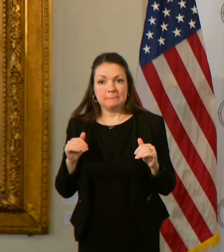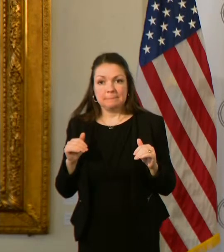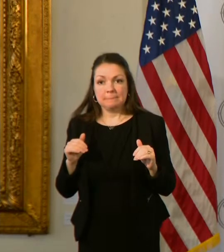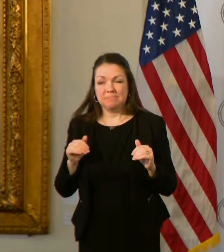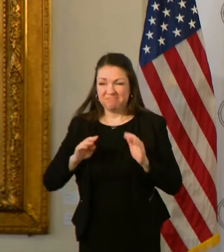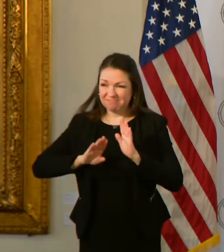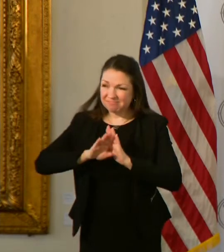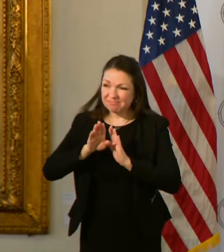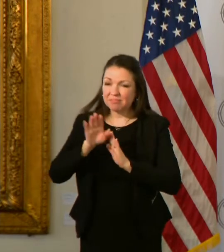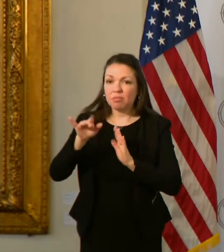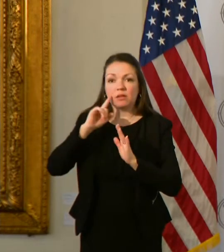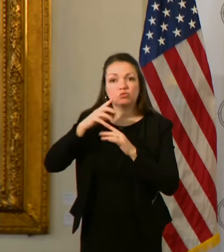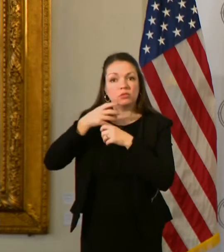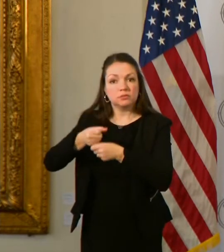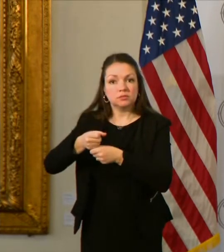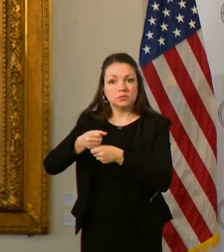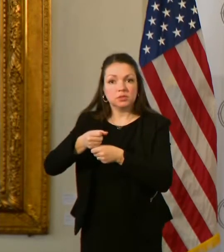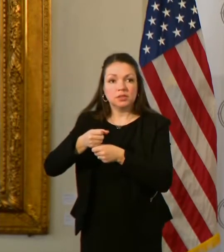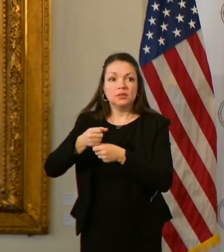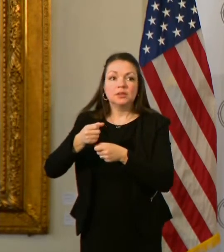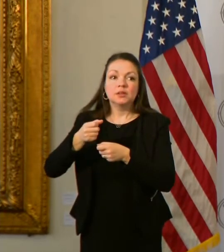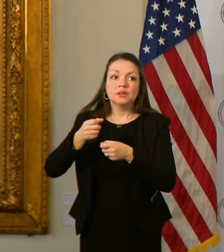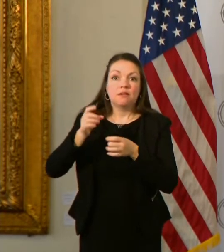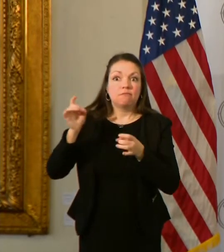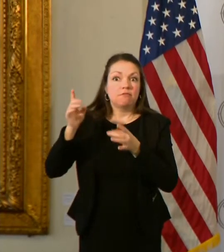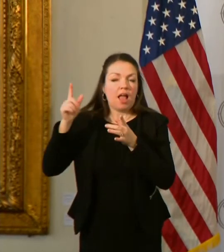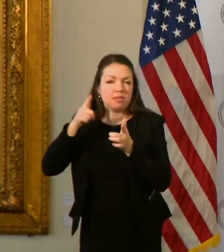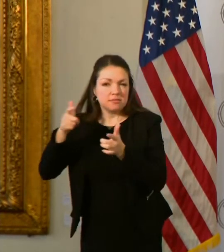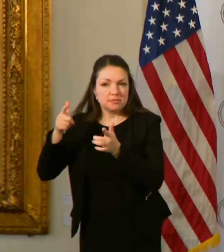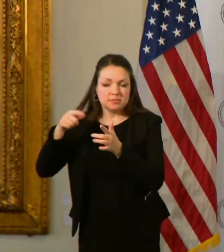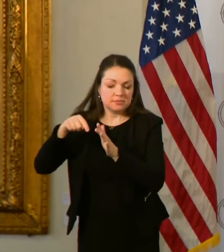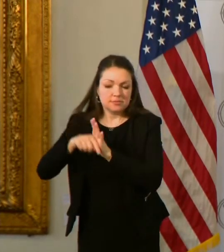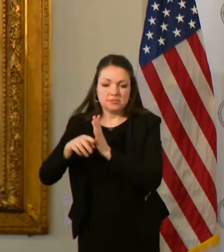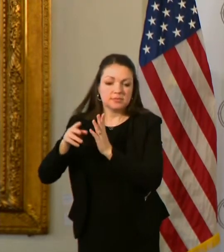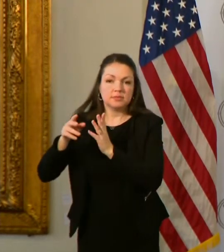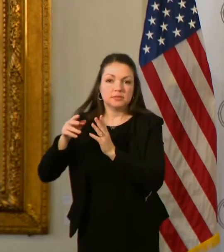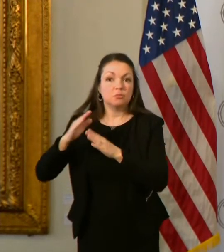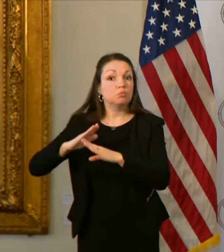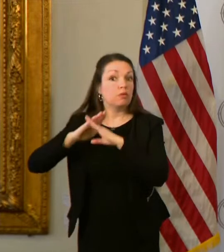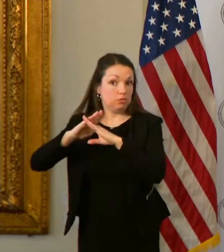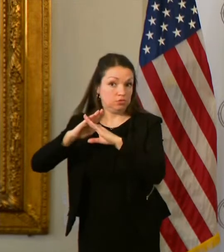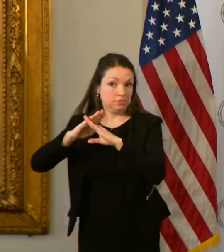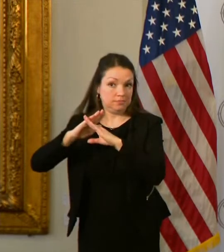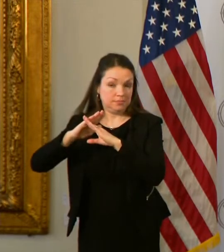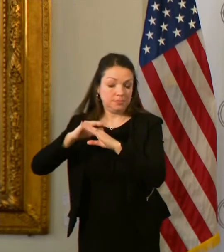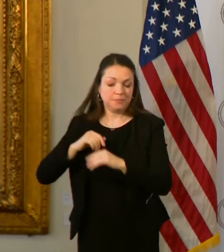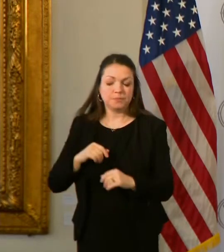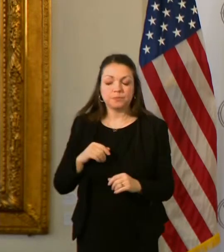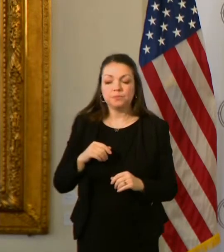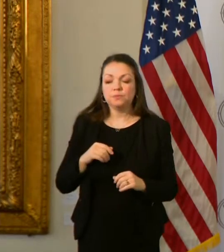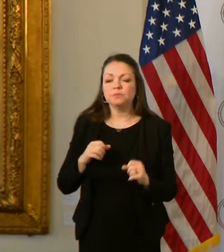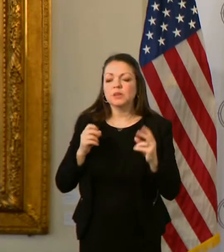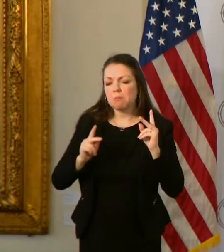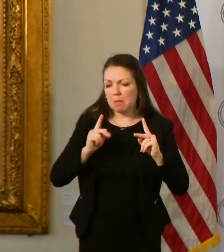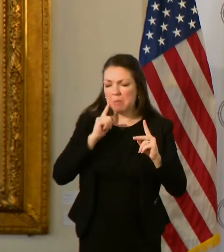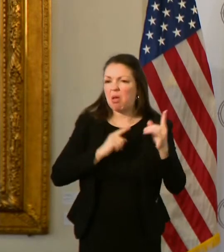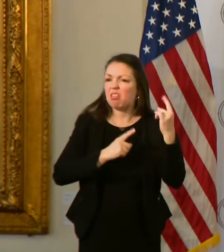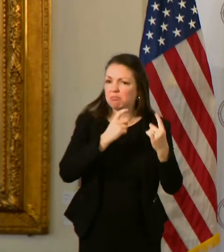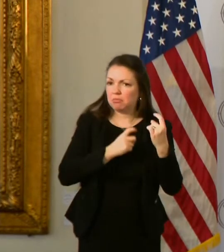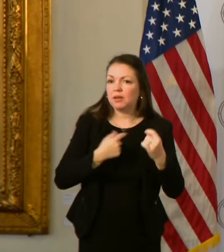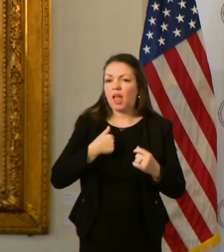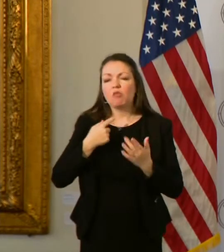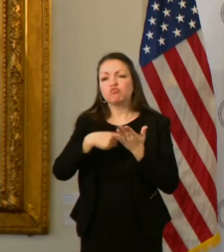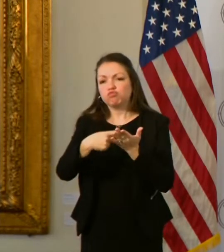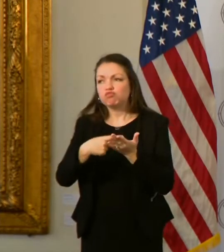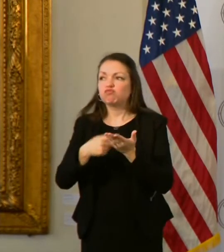Building trust is violence prevention. Now, a lot of people ask me, we talk a lot about building trust,